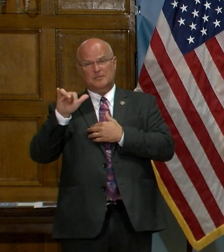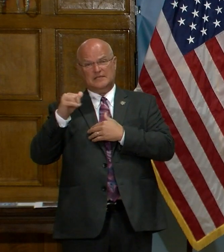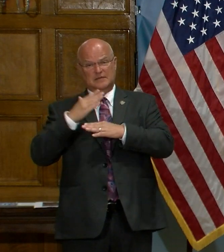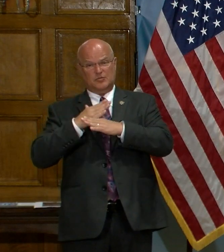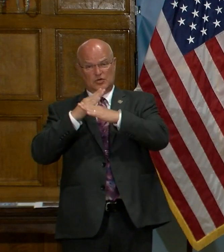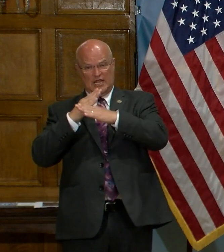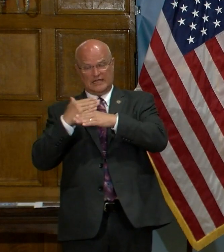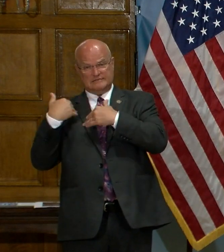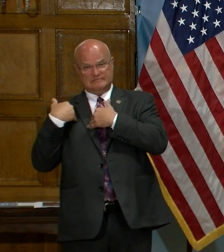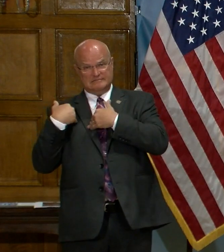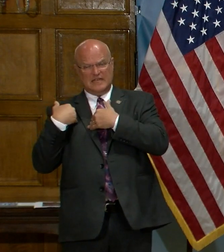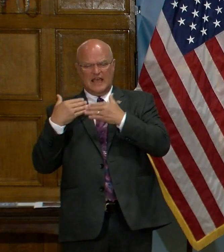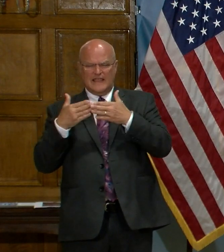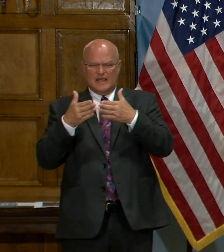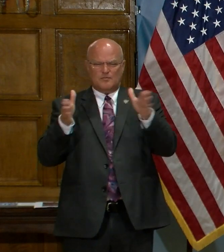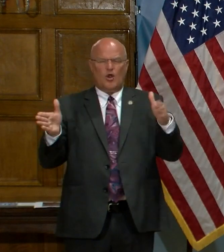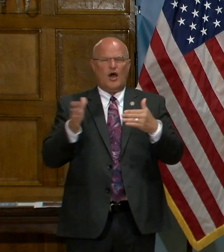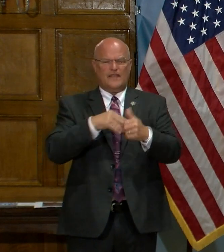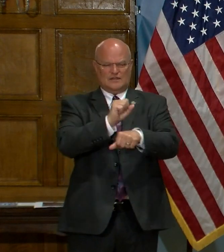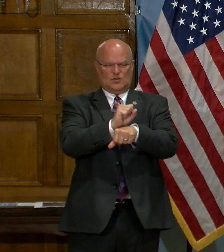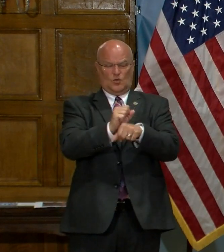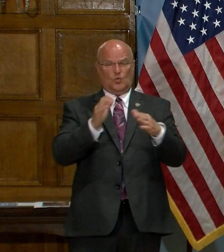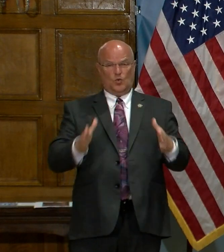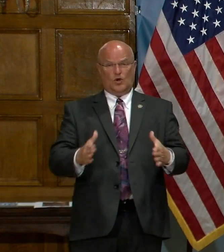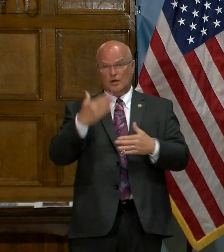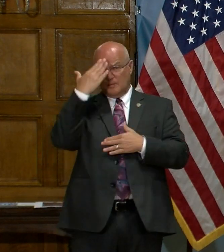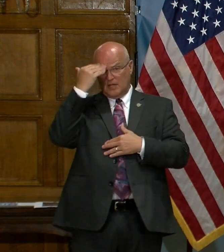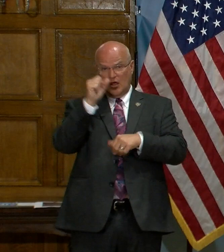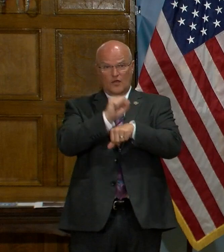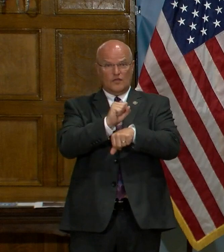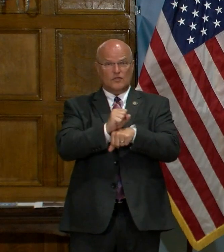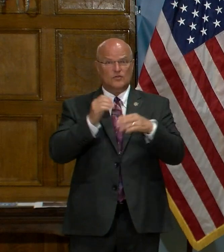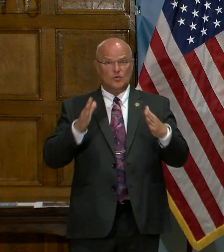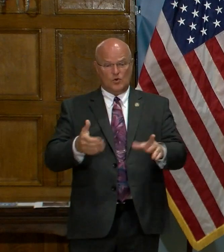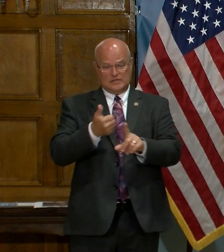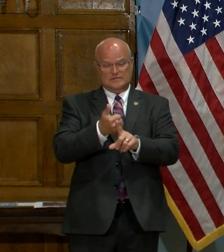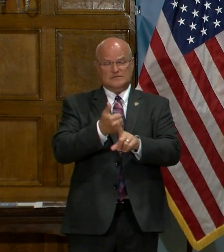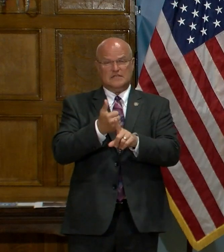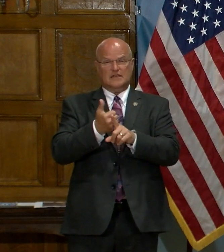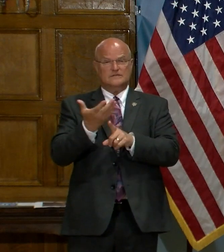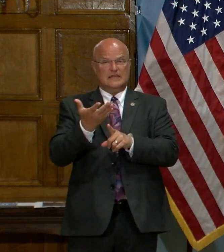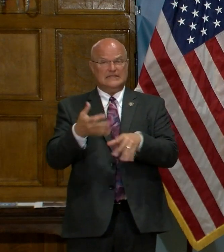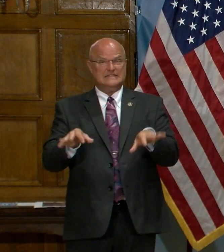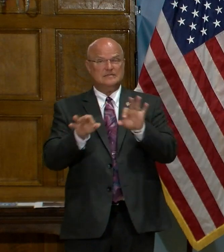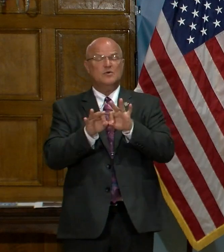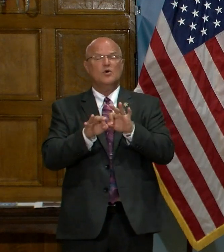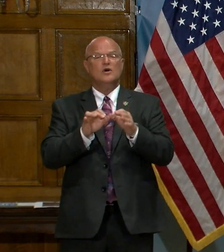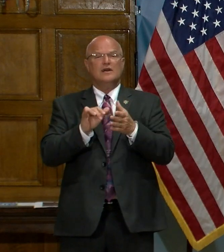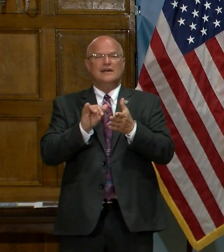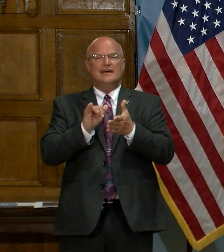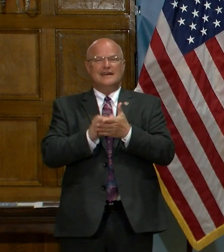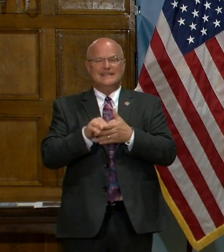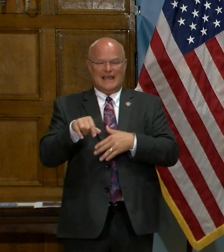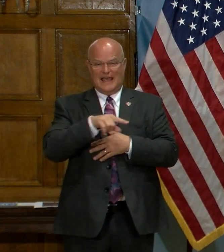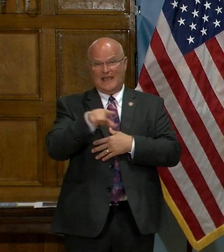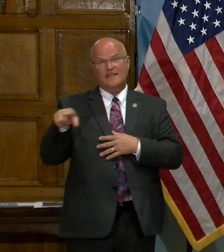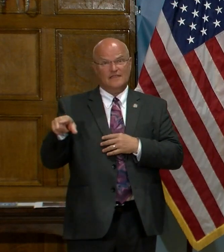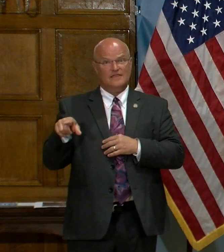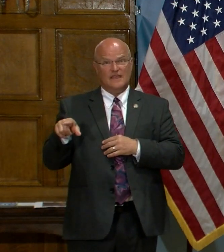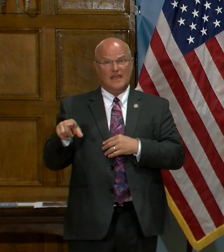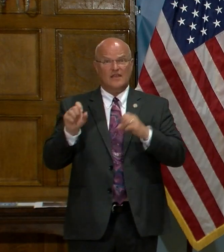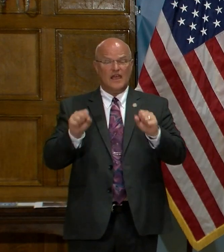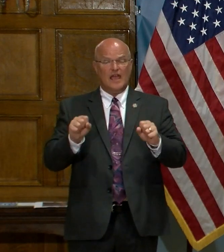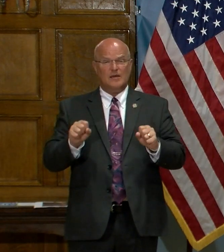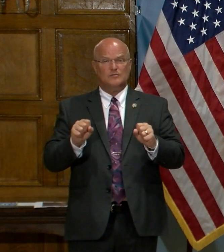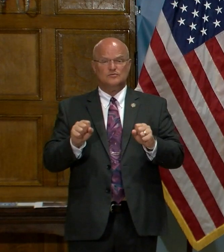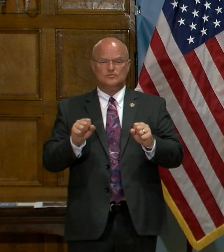protection, and that's broader than just the workers, because the workers, and this is what's important, is that they are